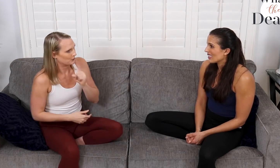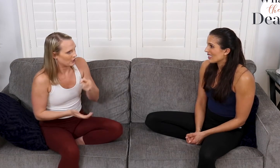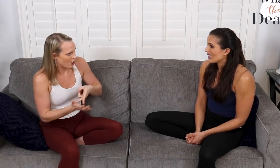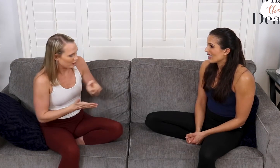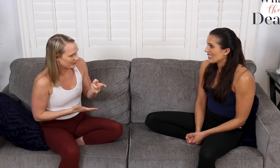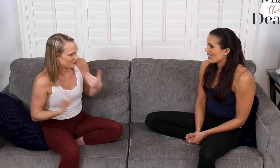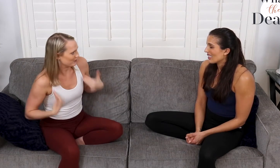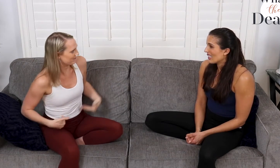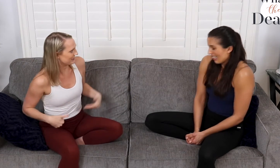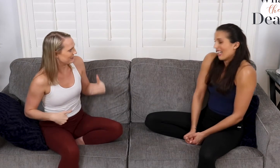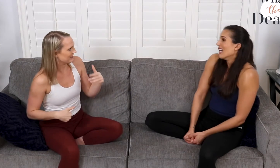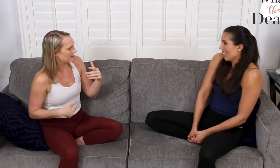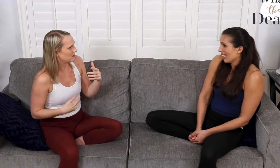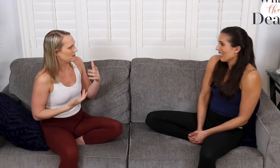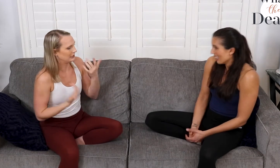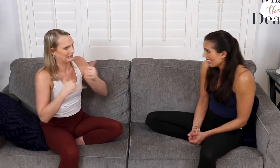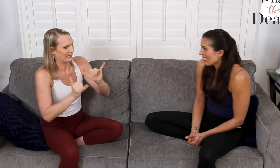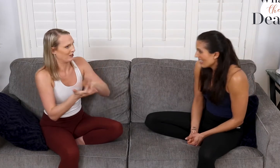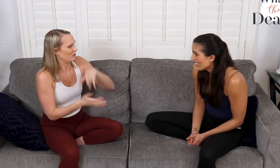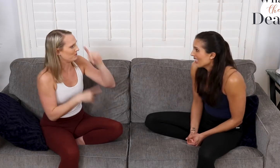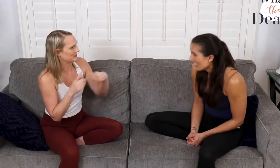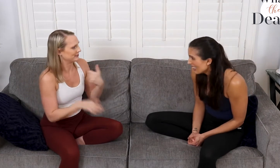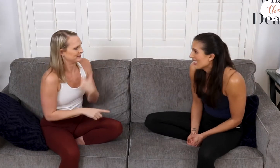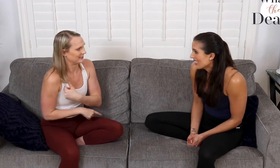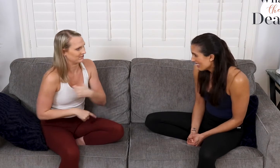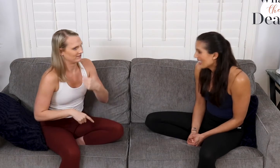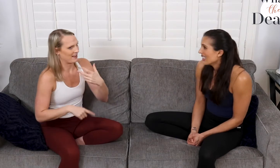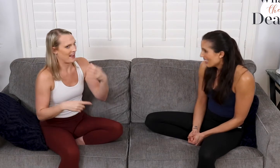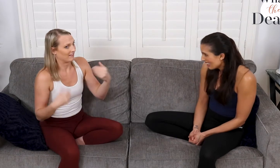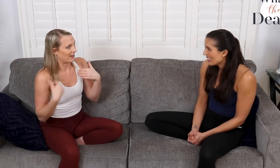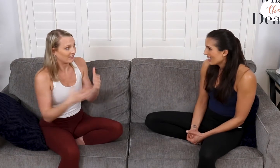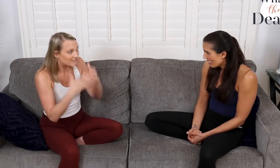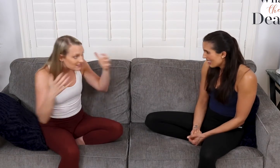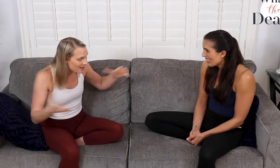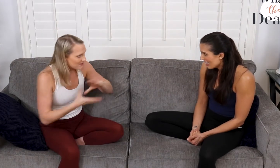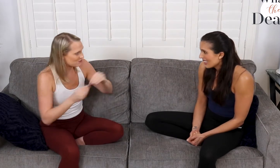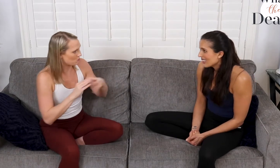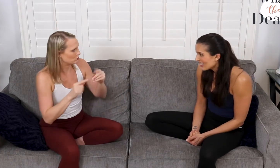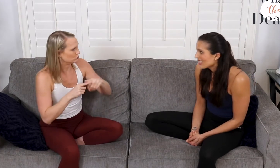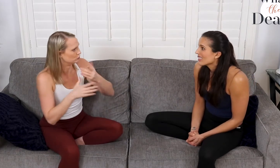We're out of our comfort zones every single day. So you can make a little bit of time in your